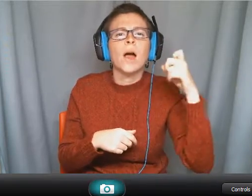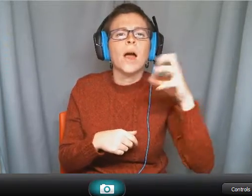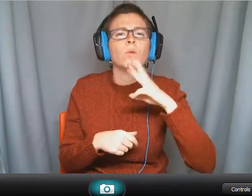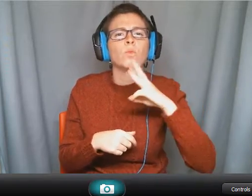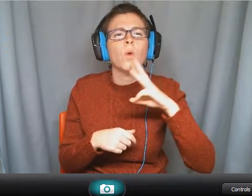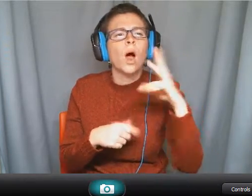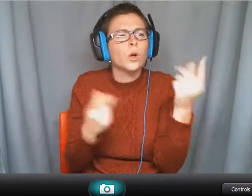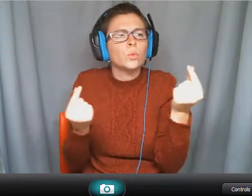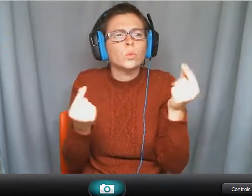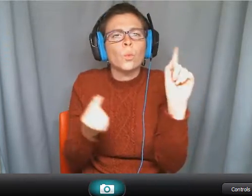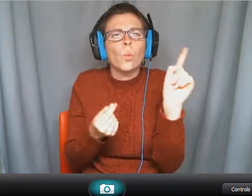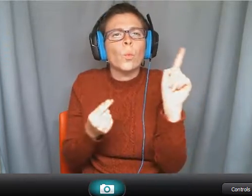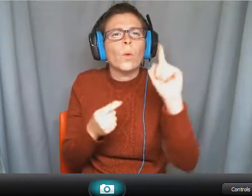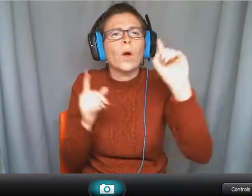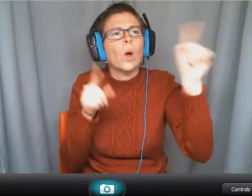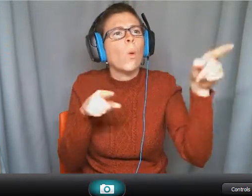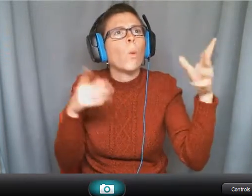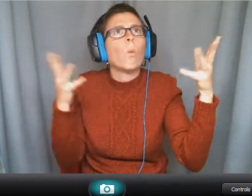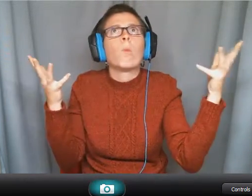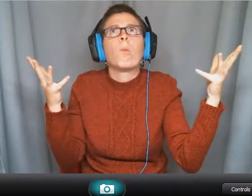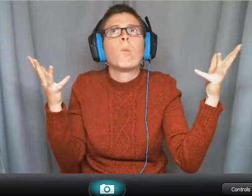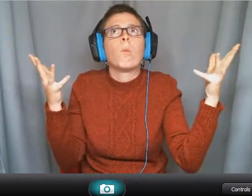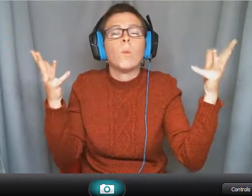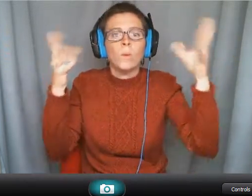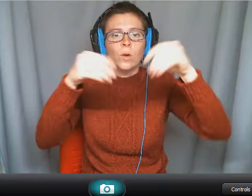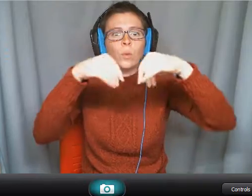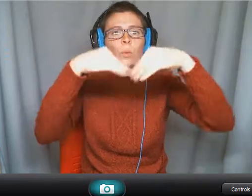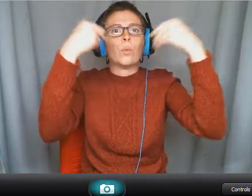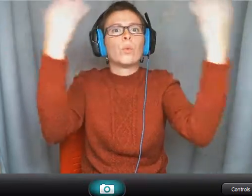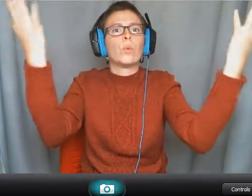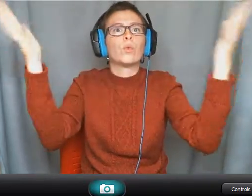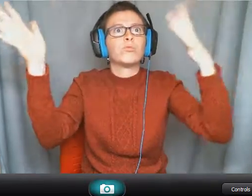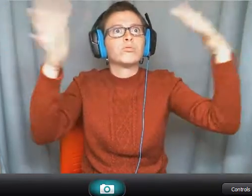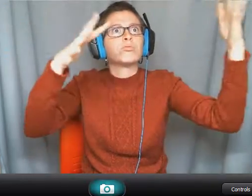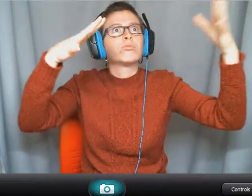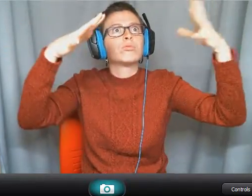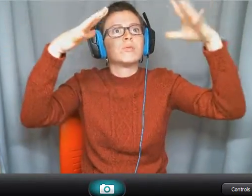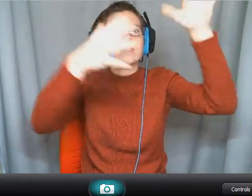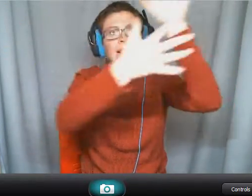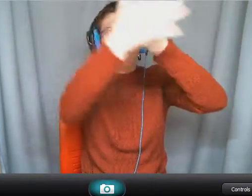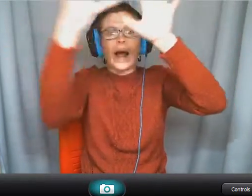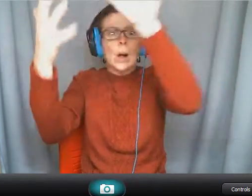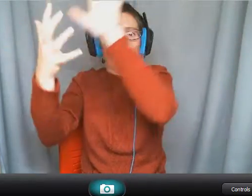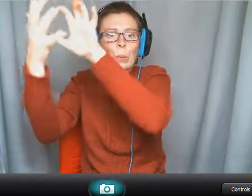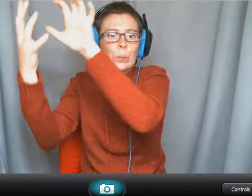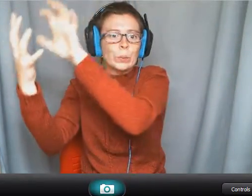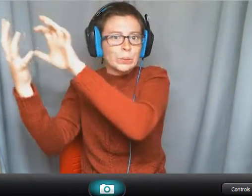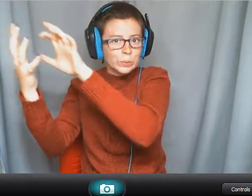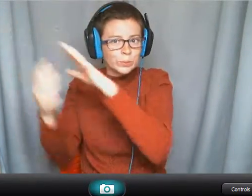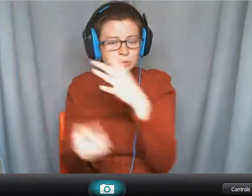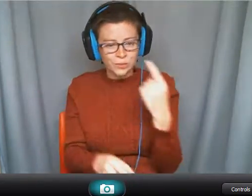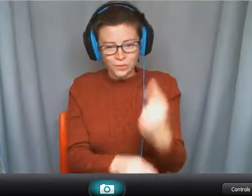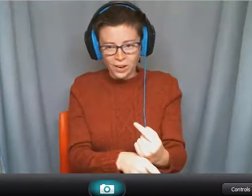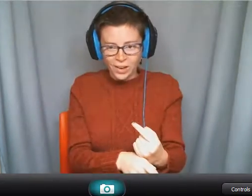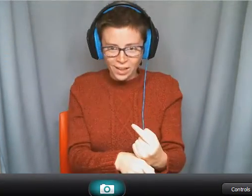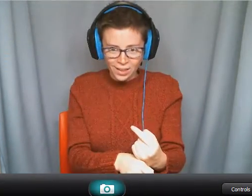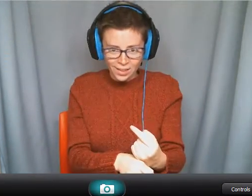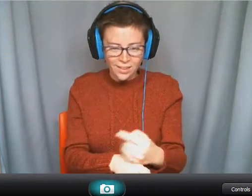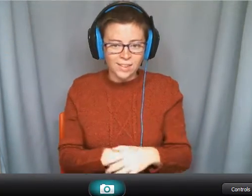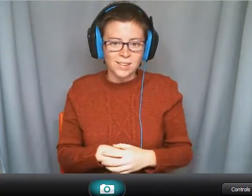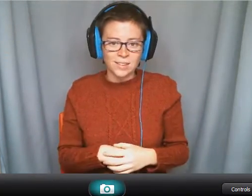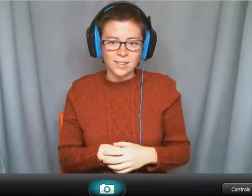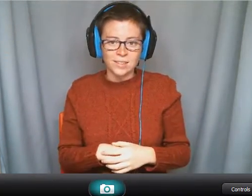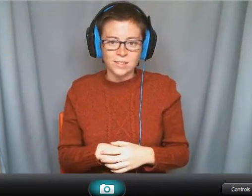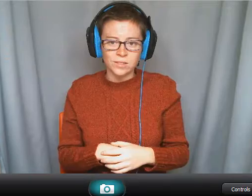Yeah, yeah. It goes back up into the air, into the clouds. There's one more. What's one more? Blowing. That's right. Look at the